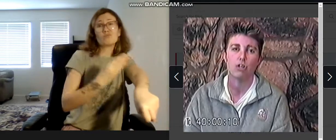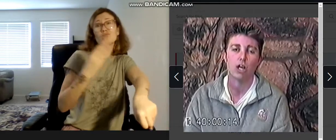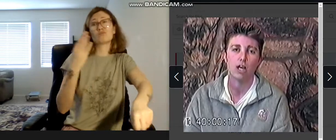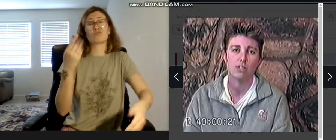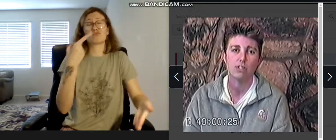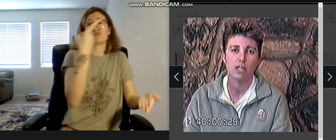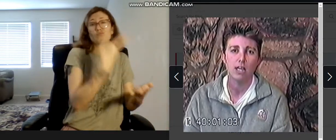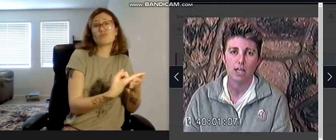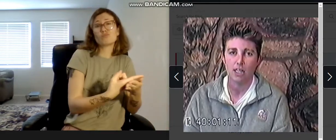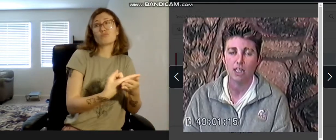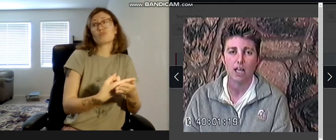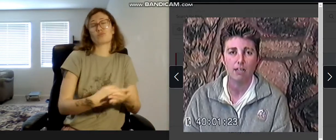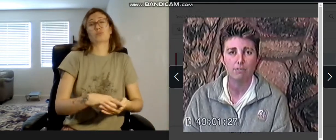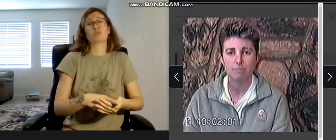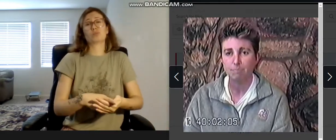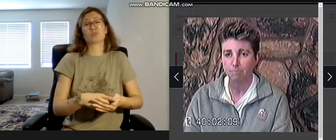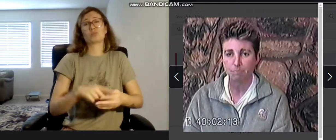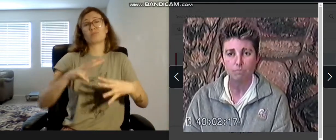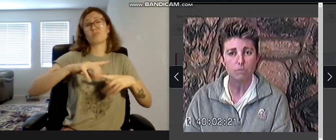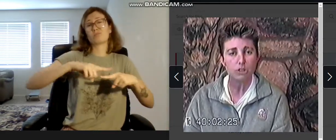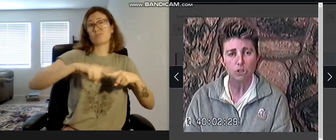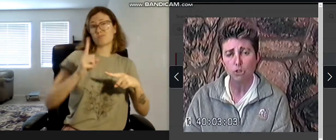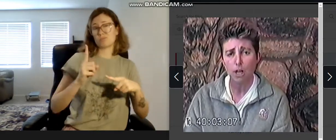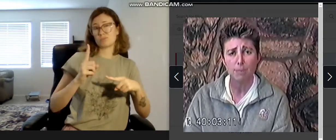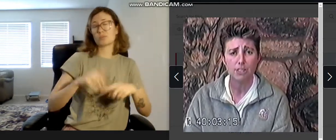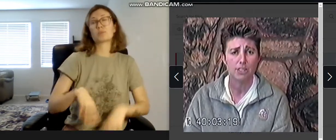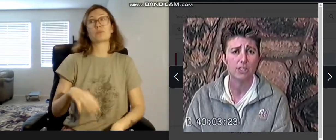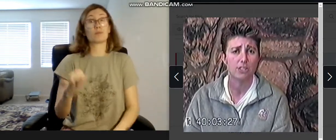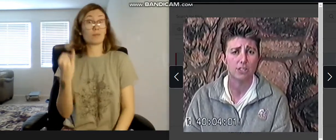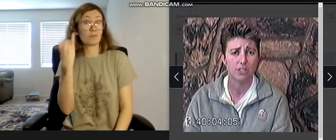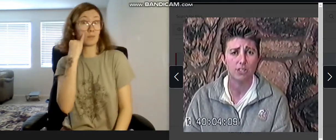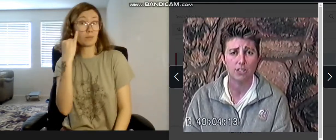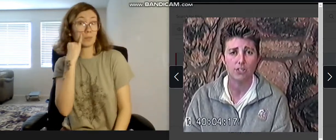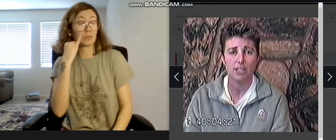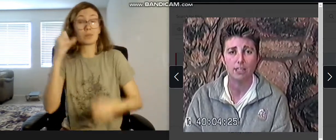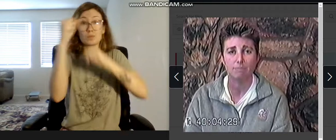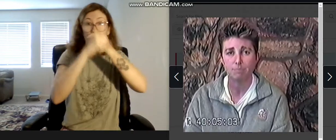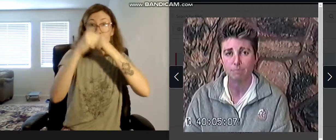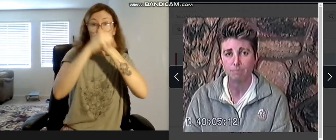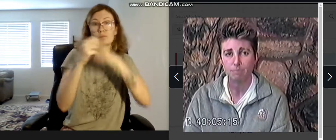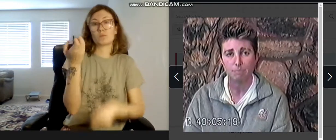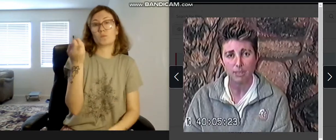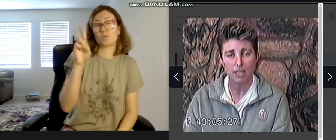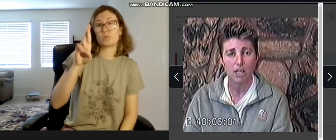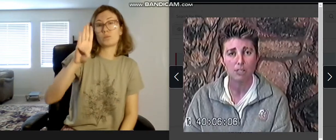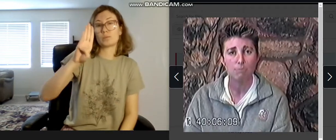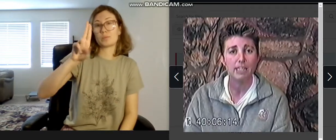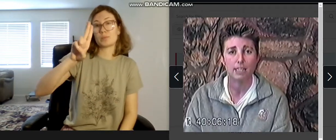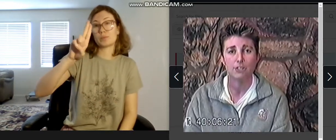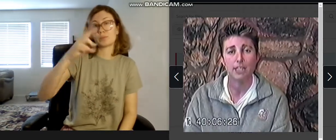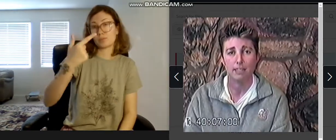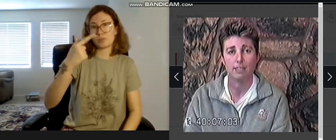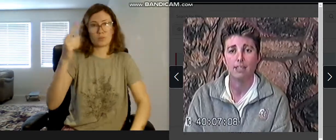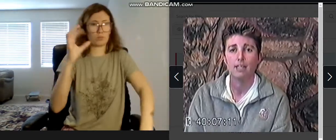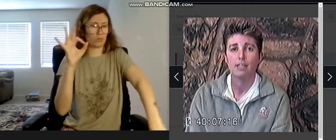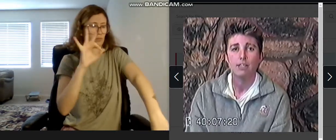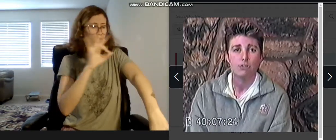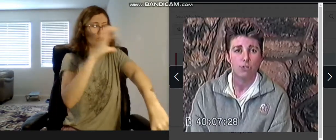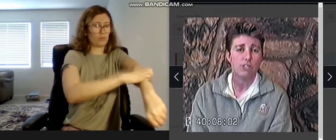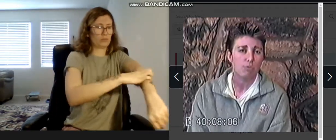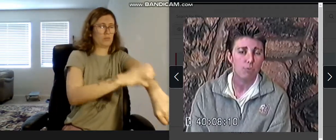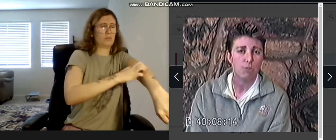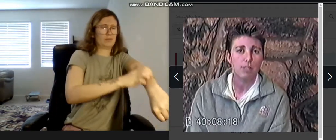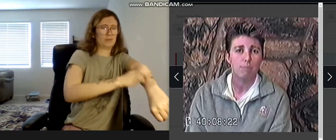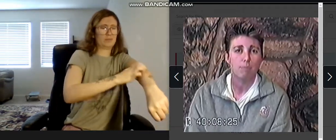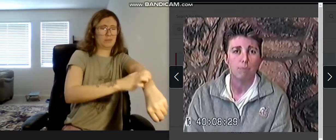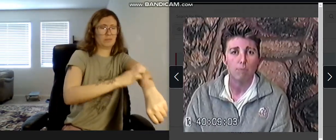and you cause a lot of trauma to the skin and cause bleeding underneath. So